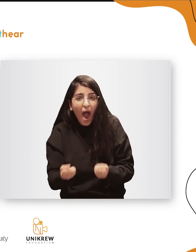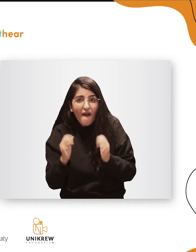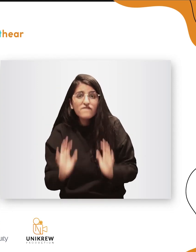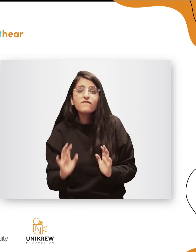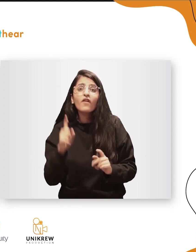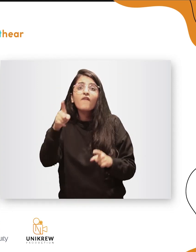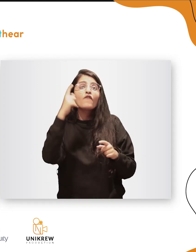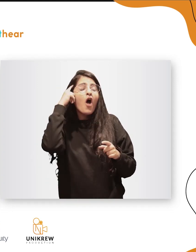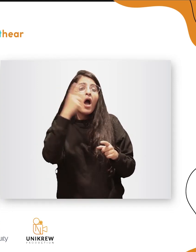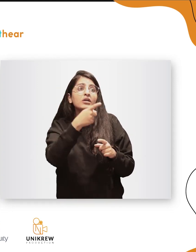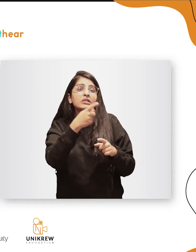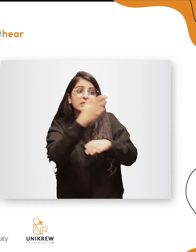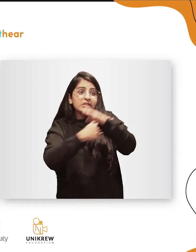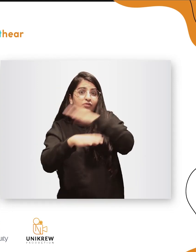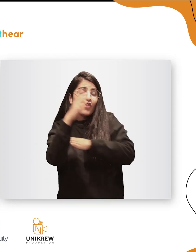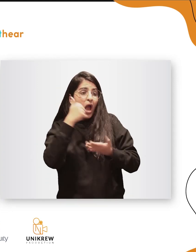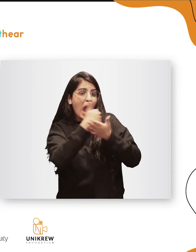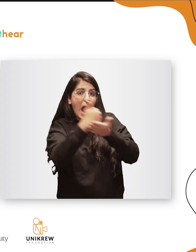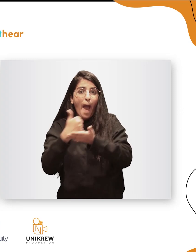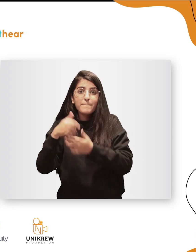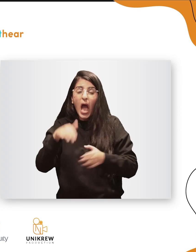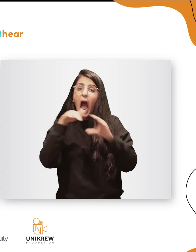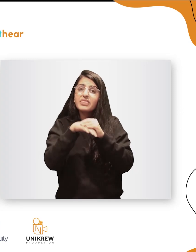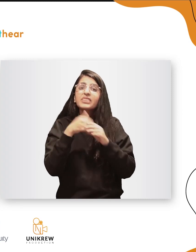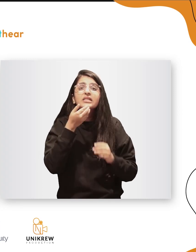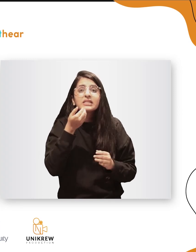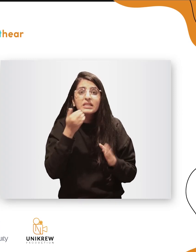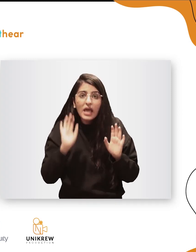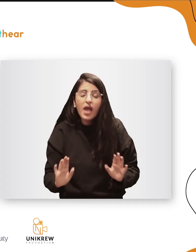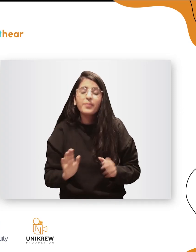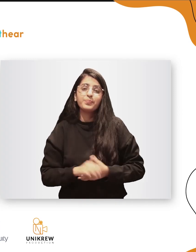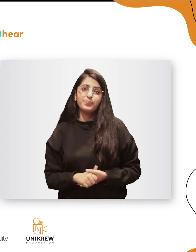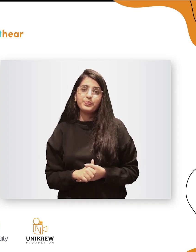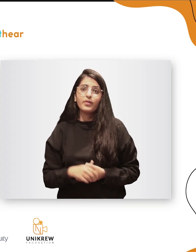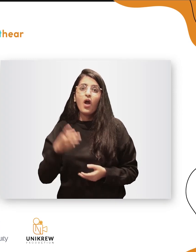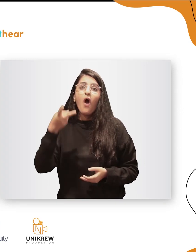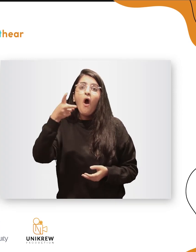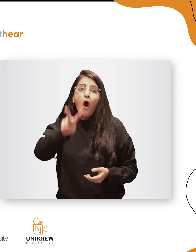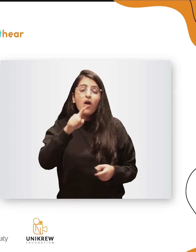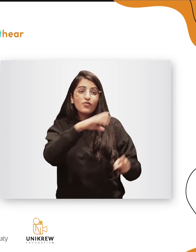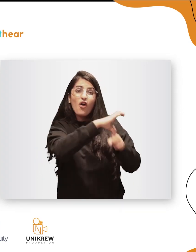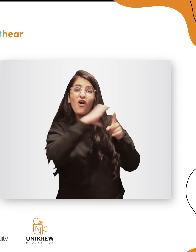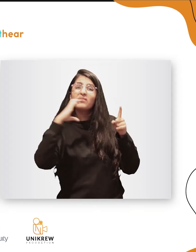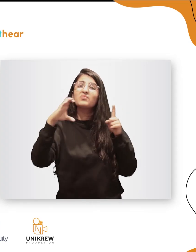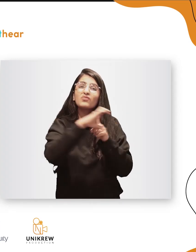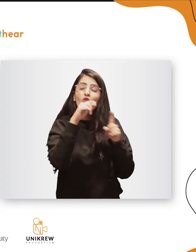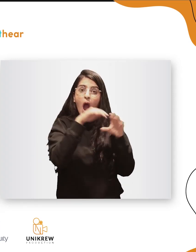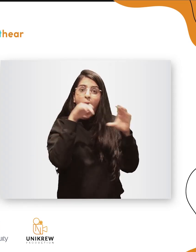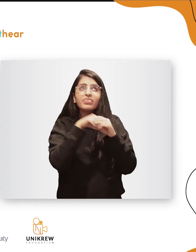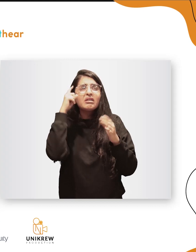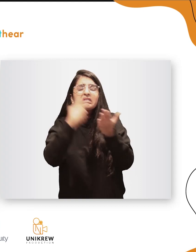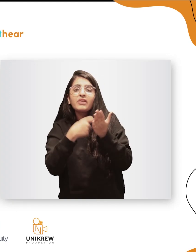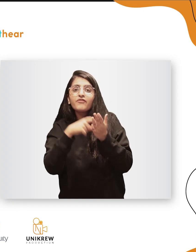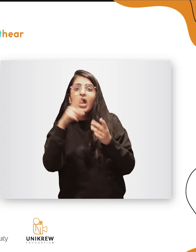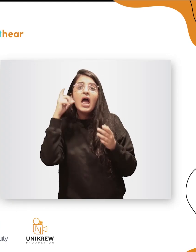working for different disabilities in the province, and form a council with, for